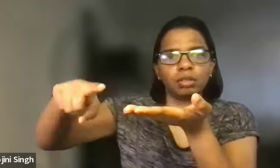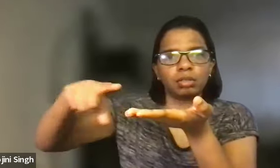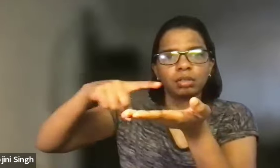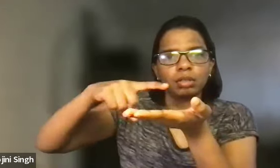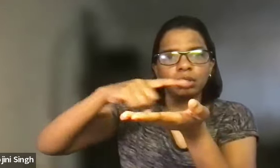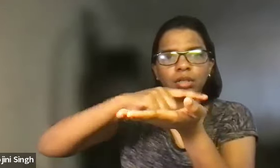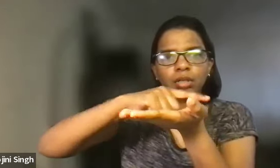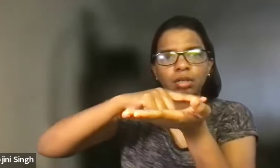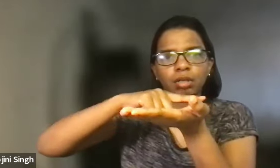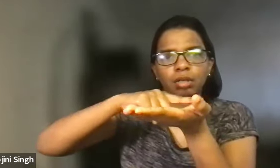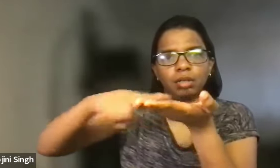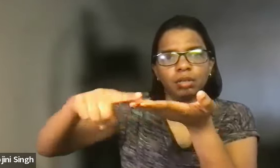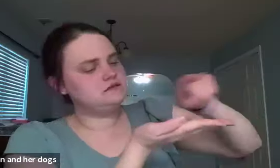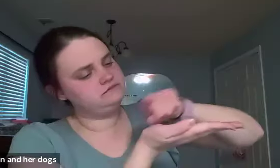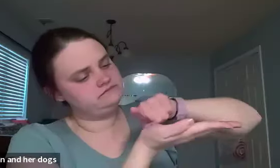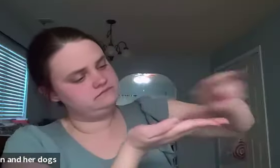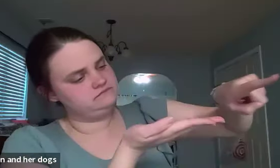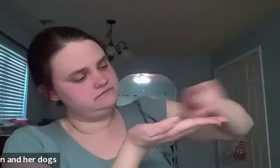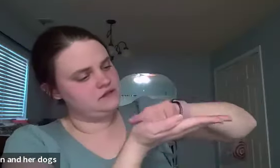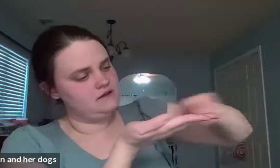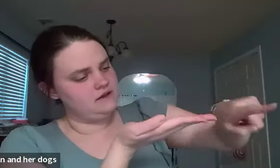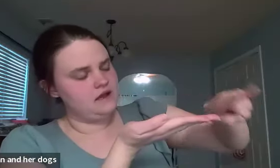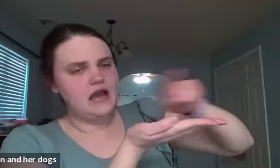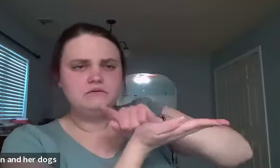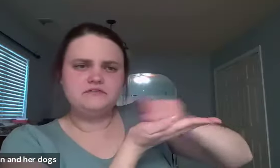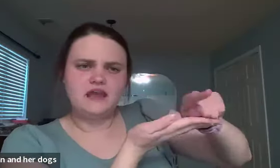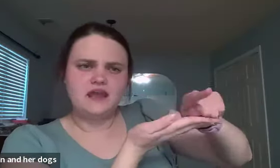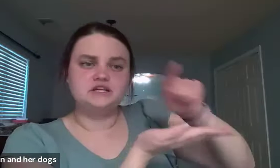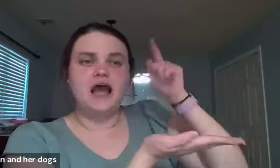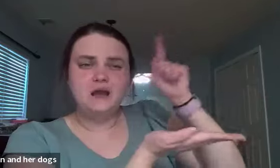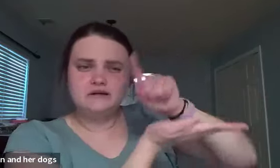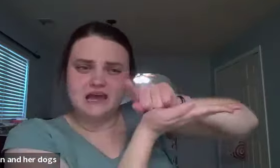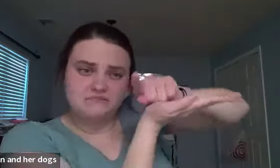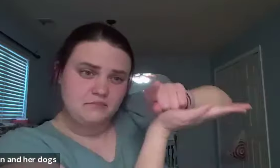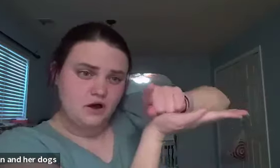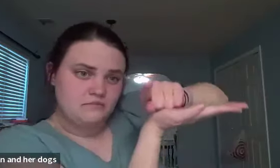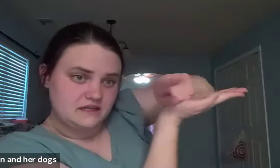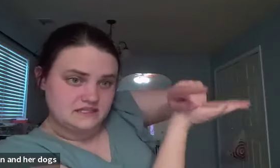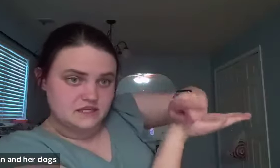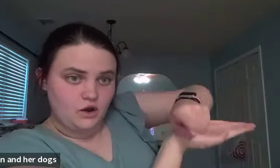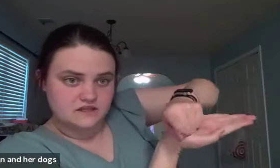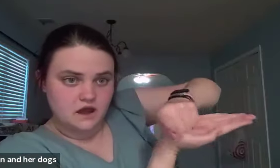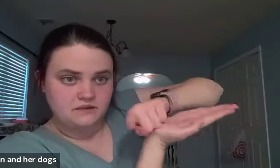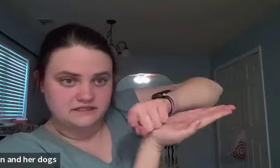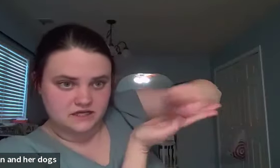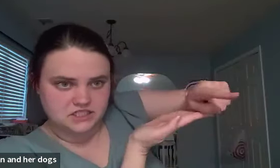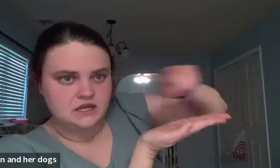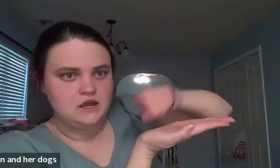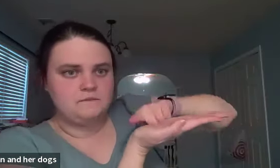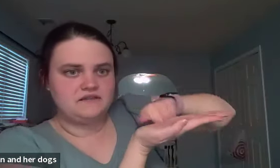this? It's I don't think actually I always have my palm like it's like on top, like touching. But